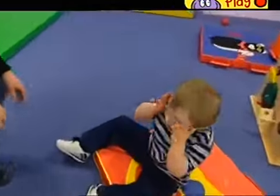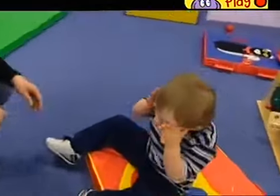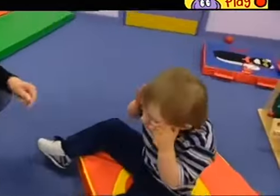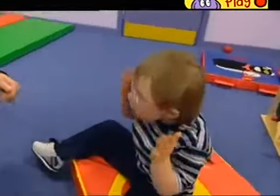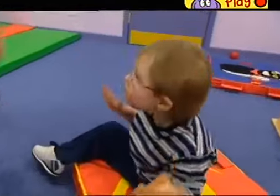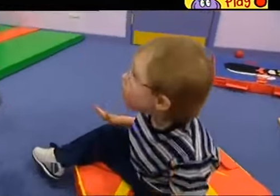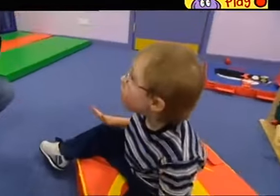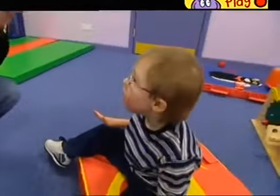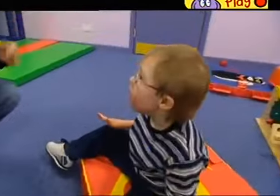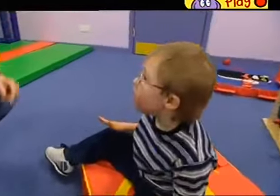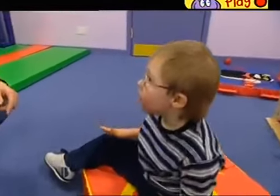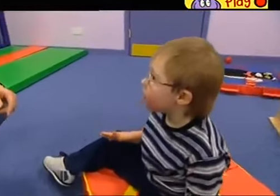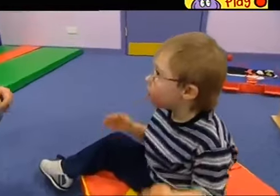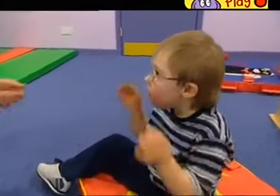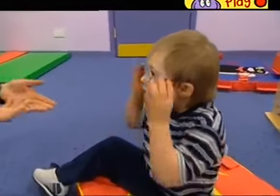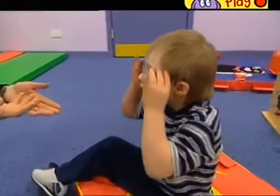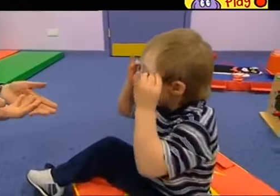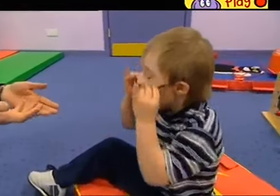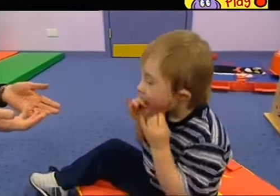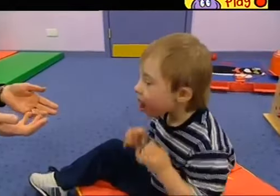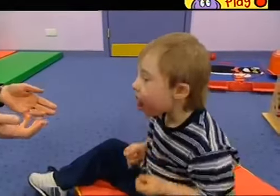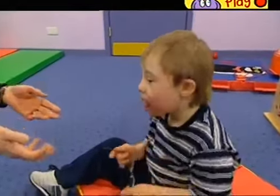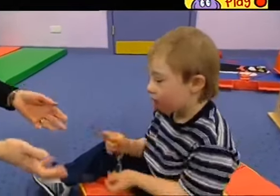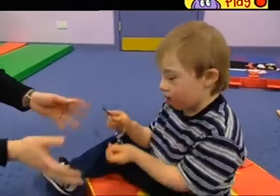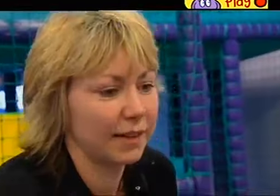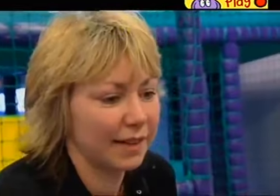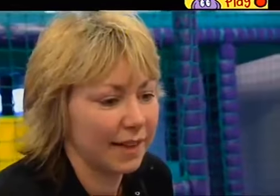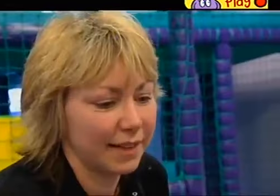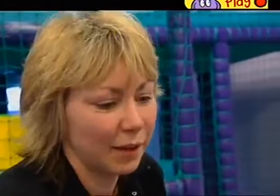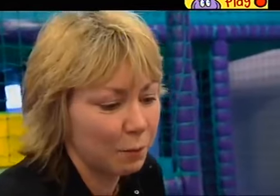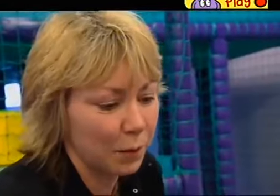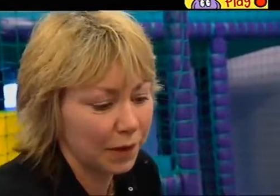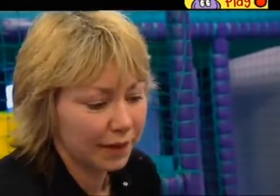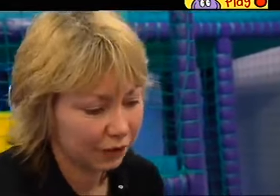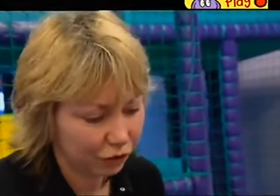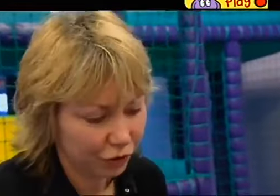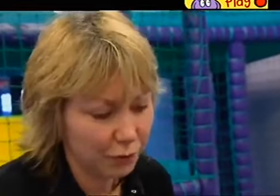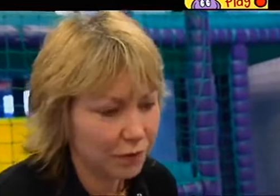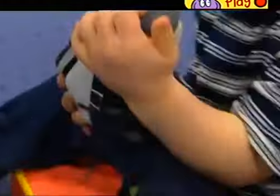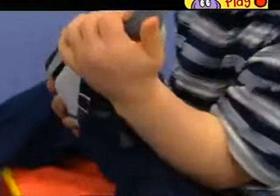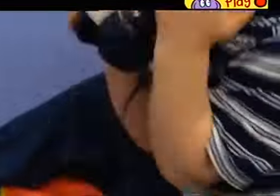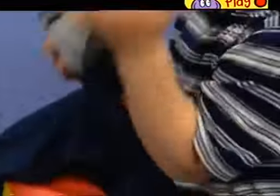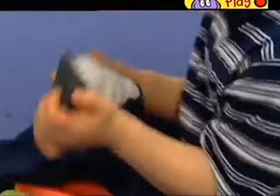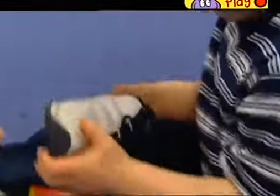John has come to a place where there are lots of toys to play with. That's it, good boy. And your shoes.